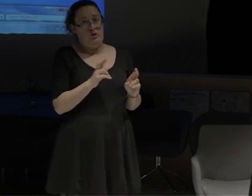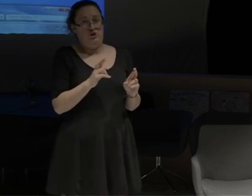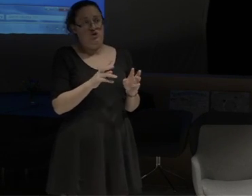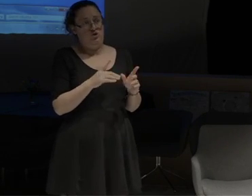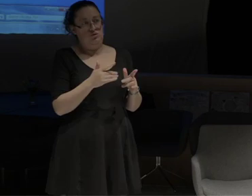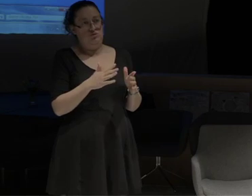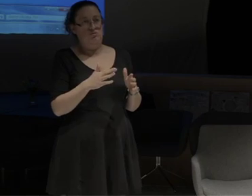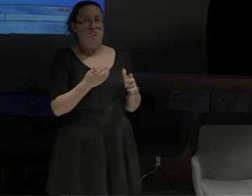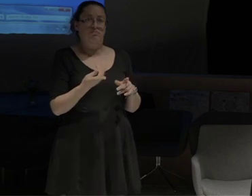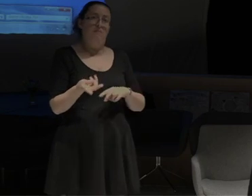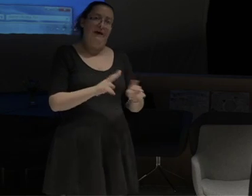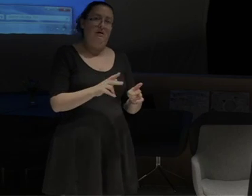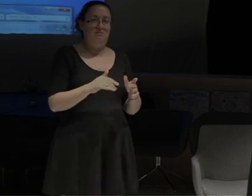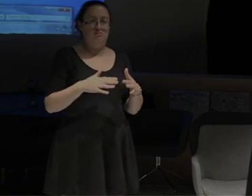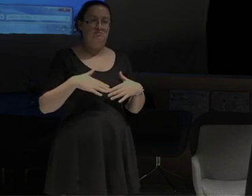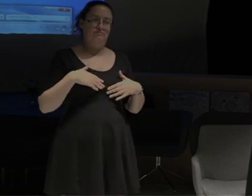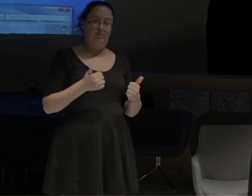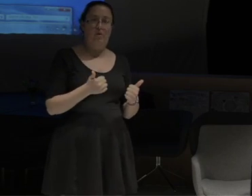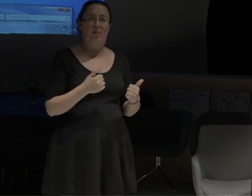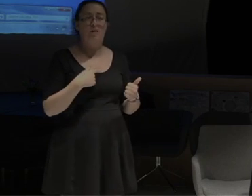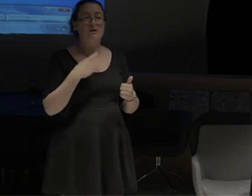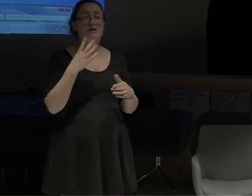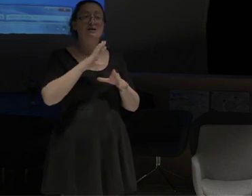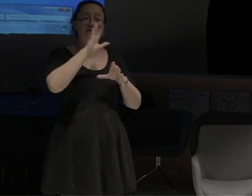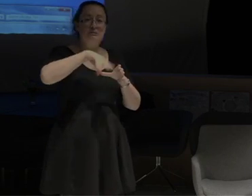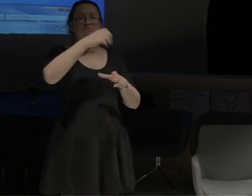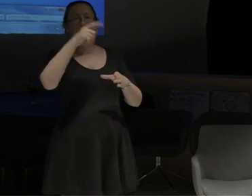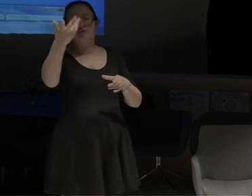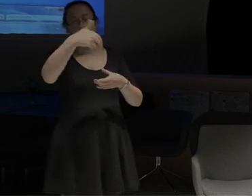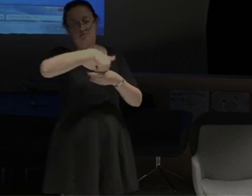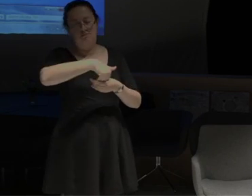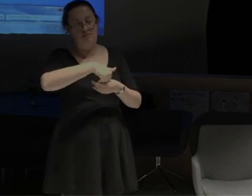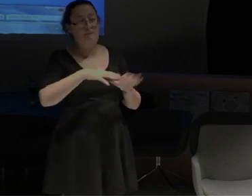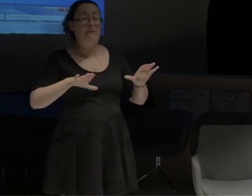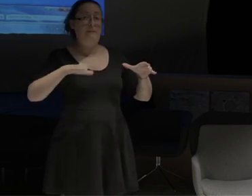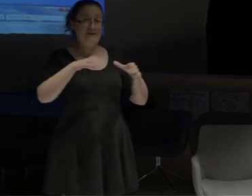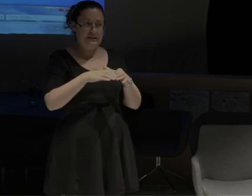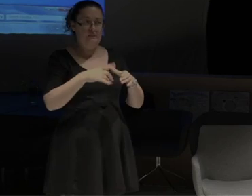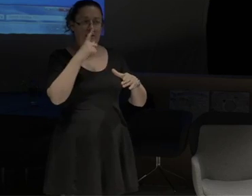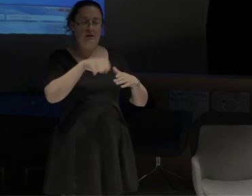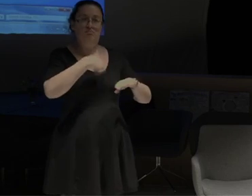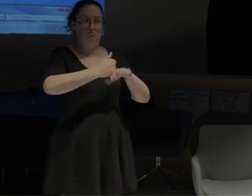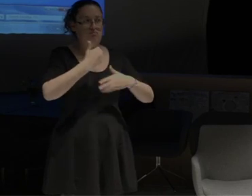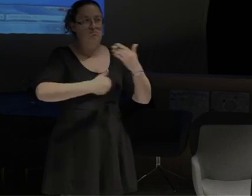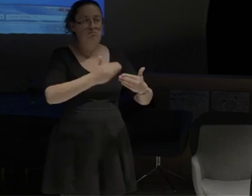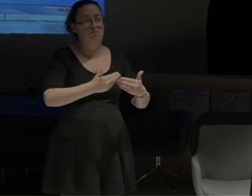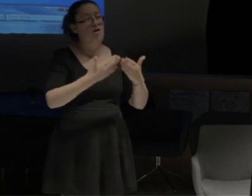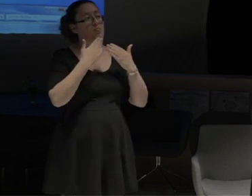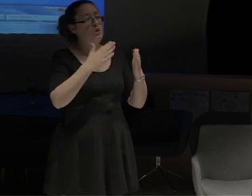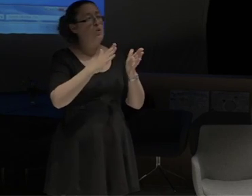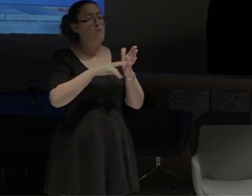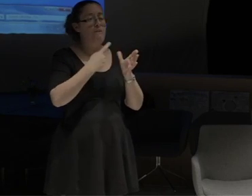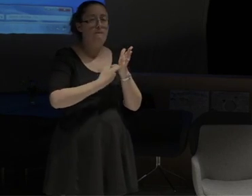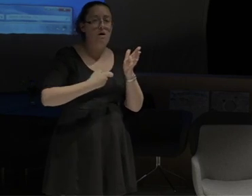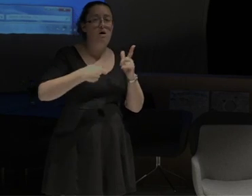we're really sorry you weren't here, but you were in spirit, and because the team around you clearly can really get this moving. So thank you to Mark Malcolmson